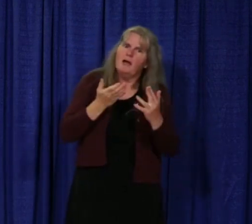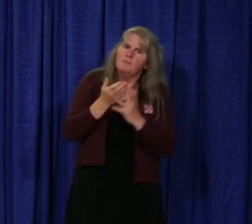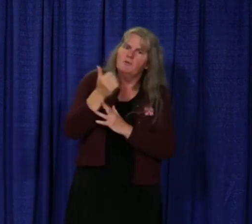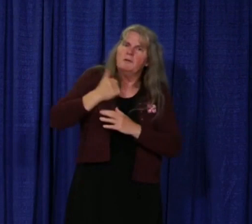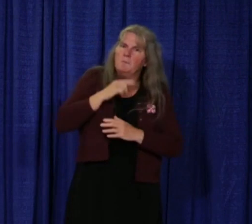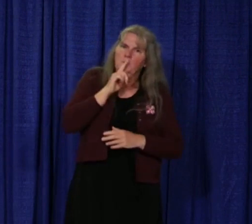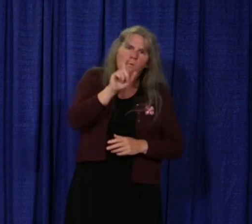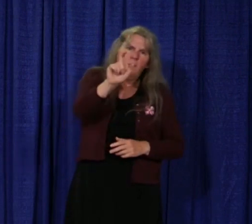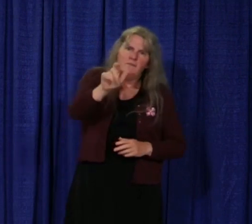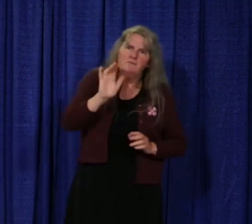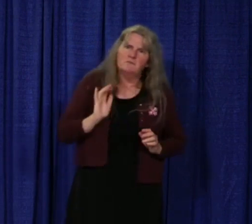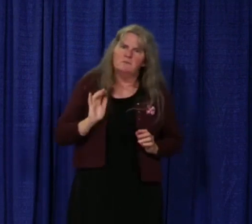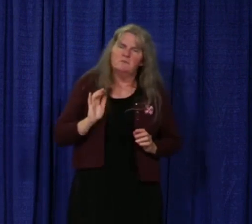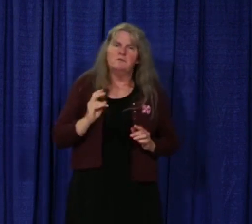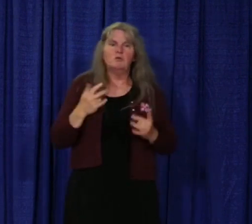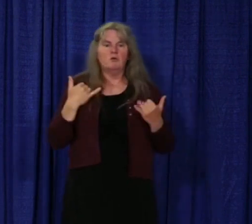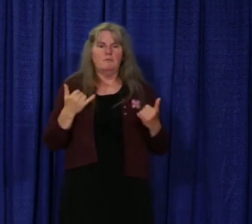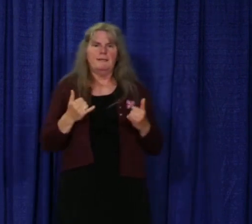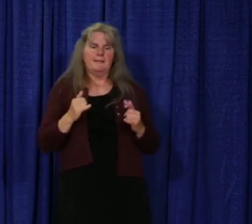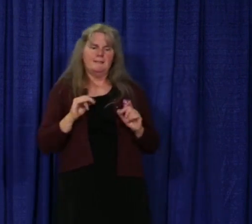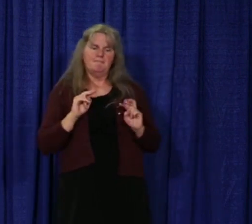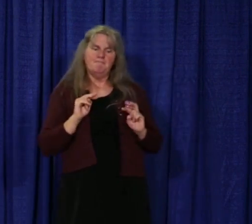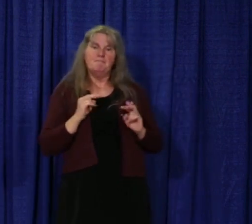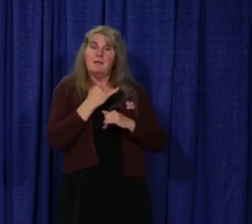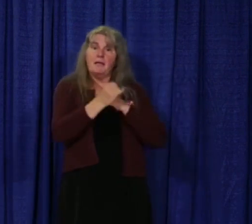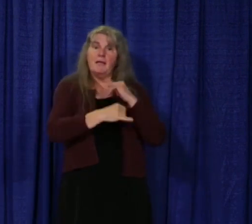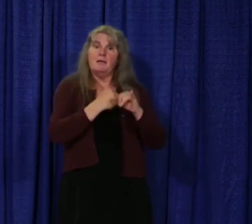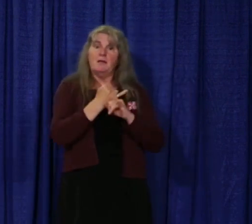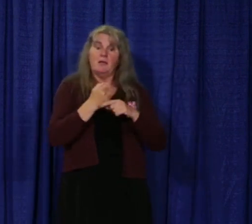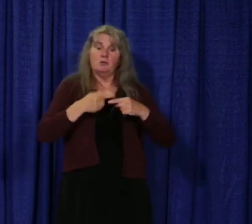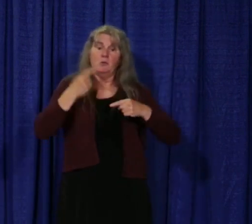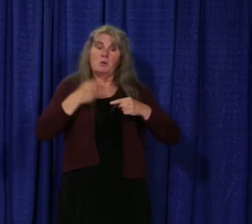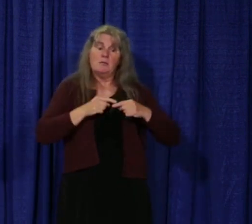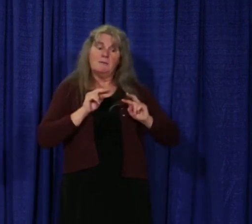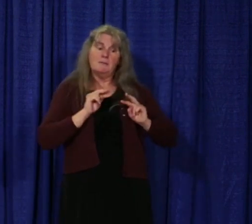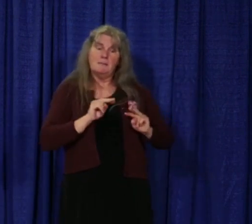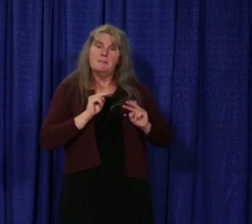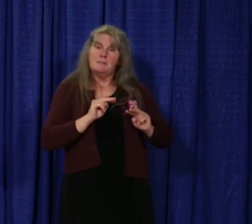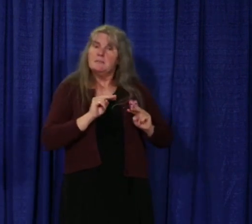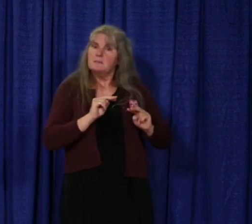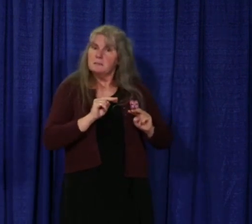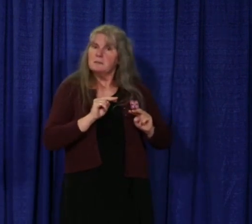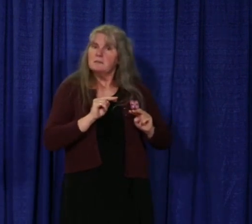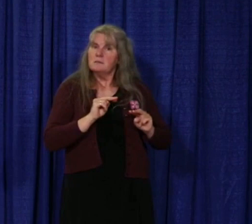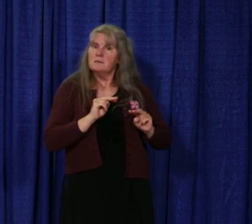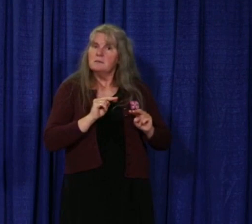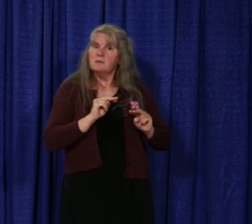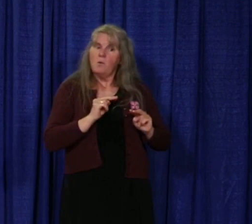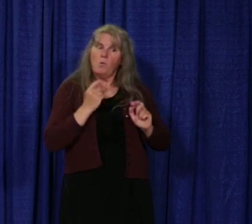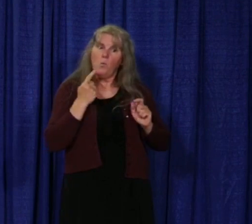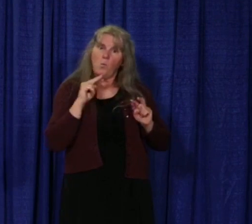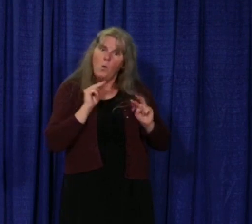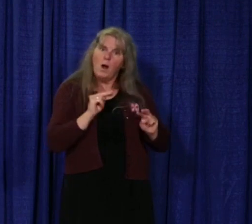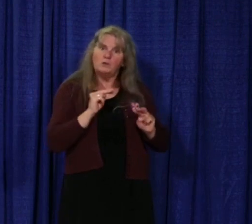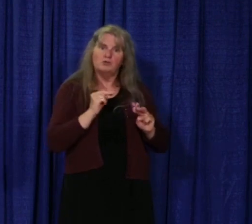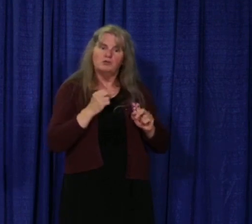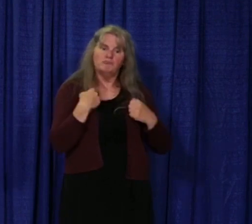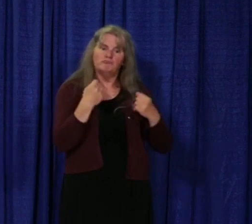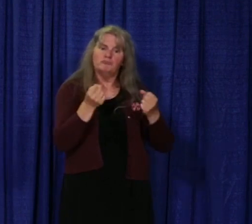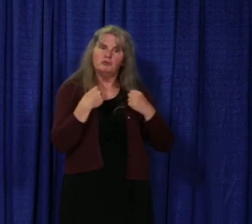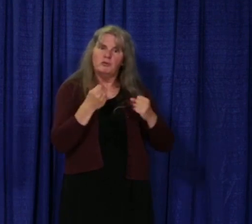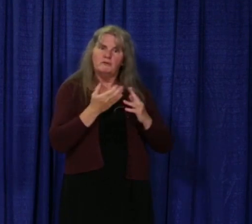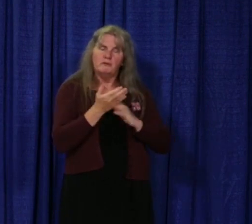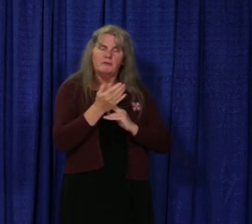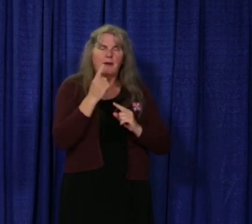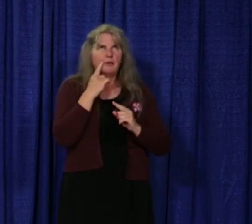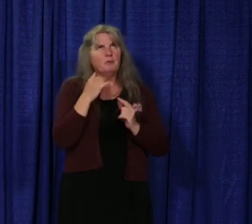the international situation, the United States situation, we are keeping an eye on the traffic. Again, and I know I sound like